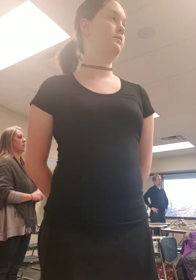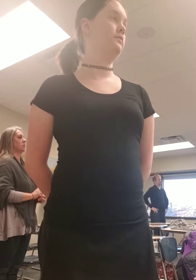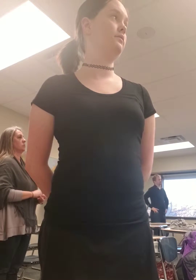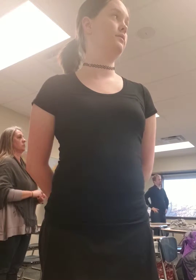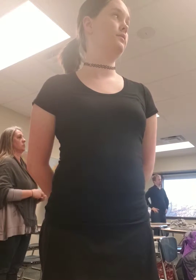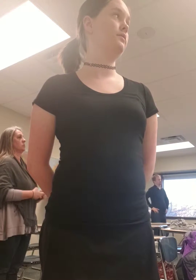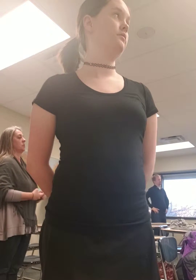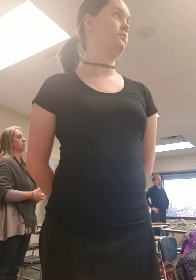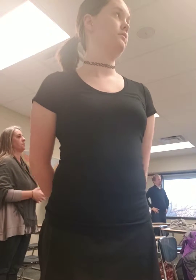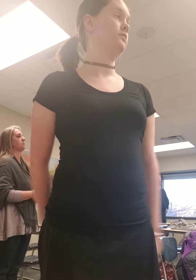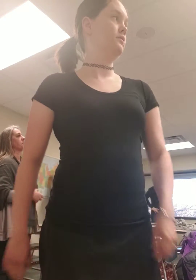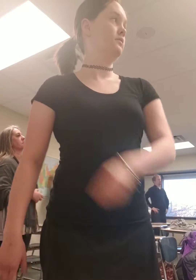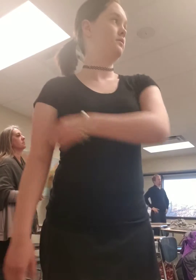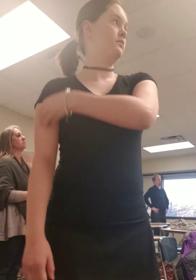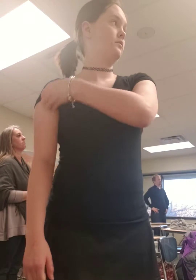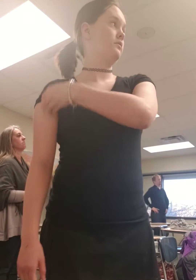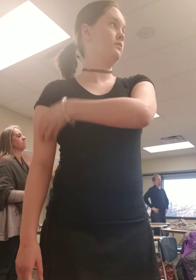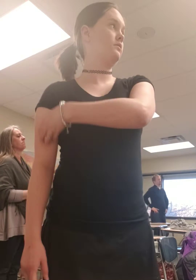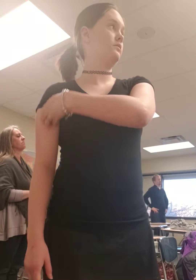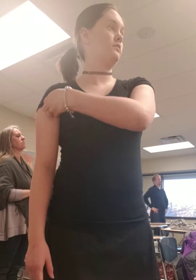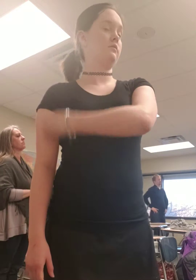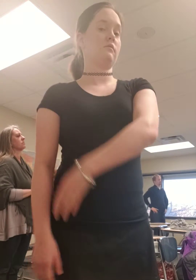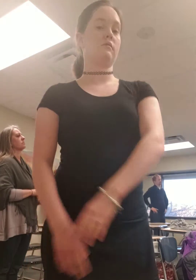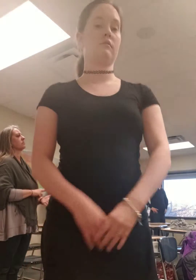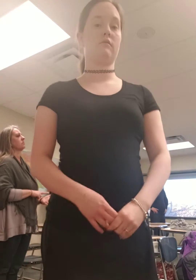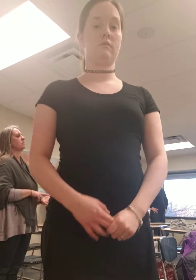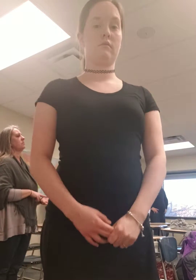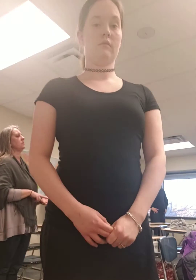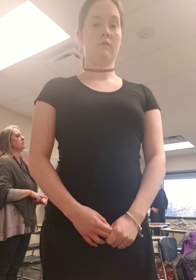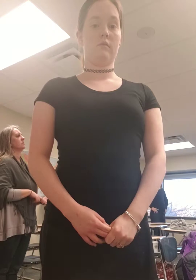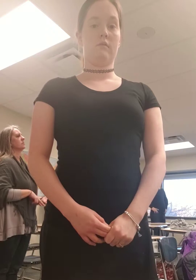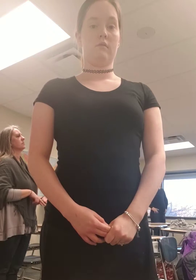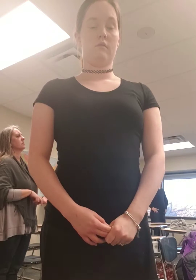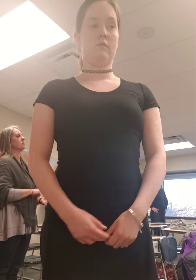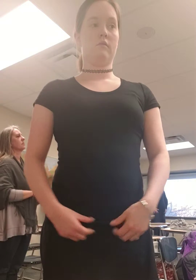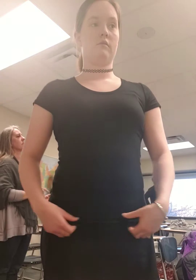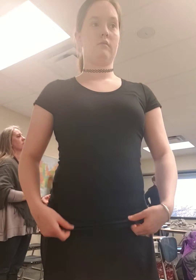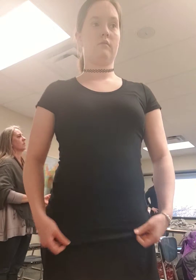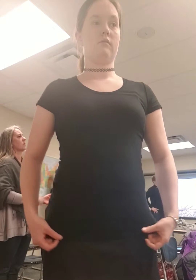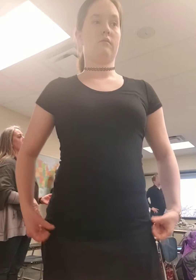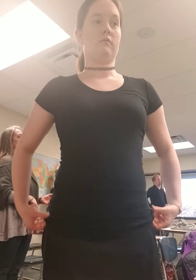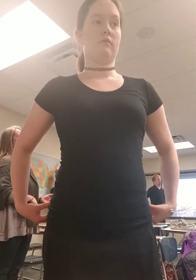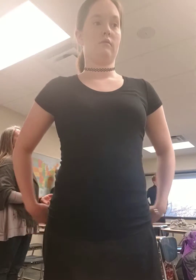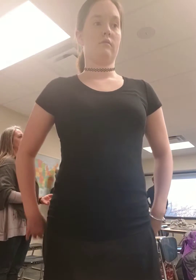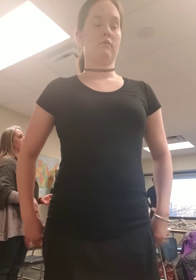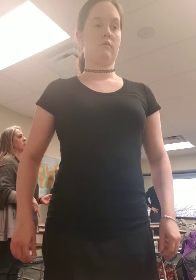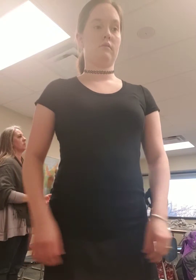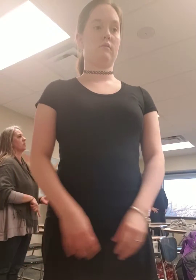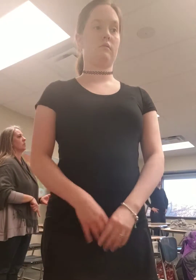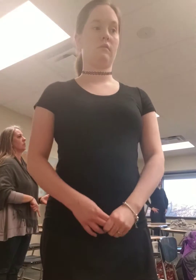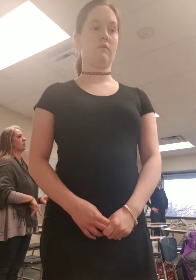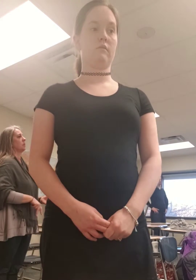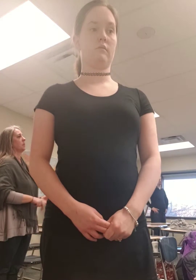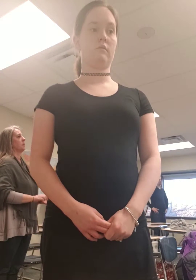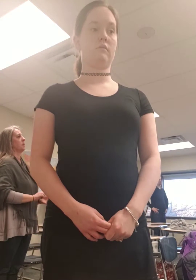it. It says, which costs more per pound according to the graph, peas or cabbage? And don't just give me